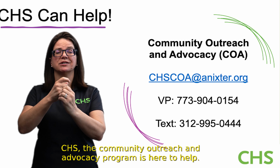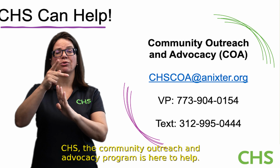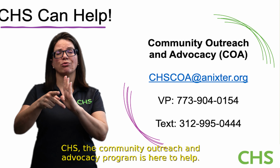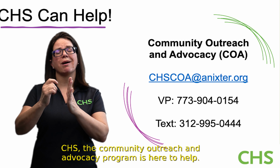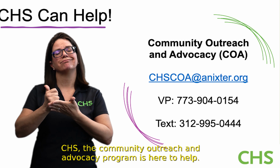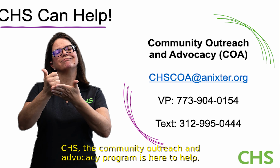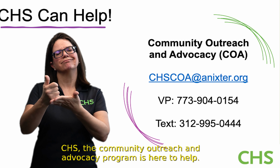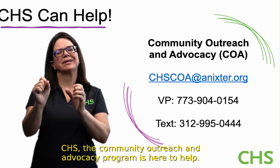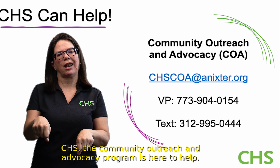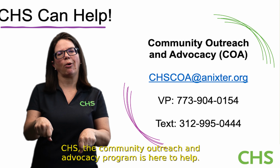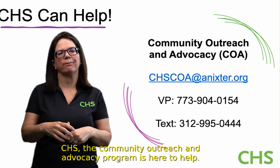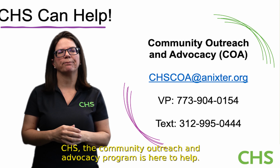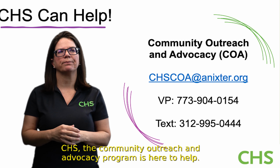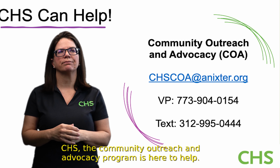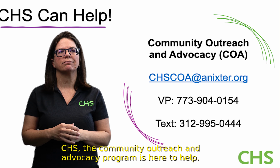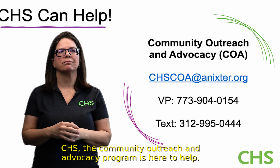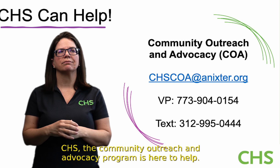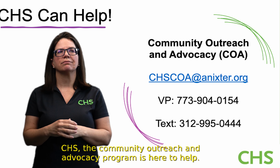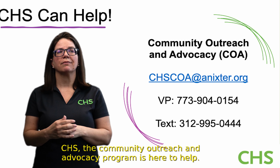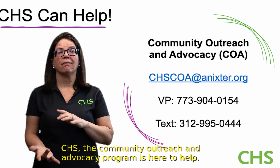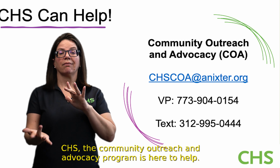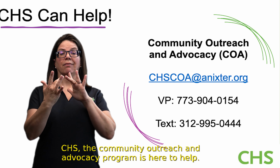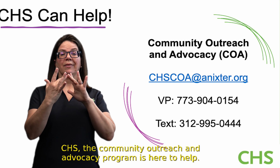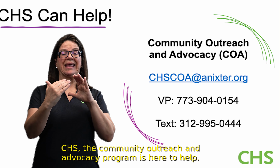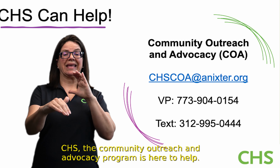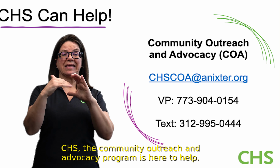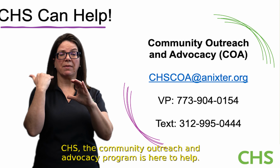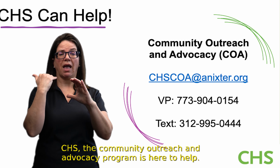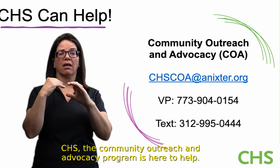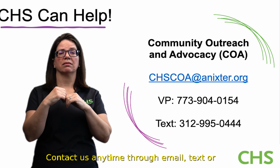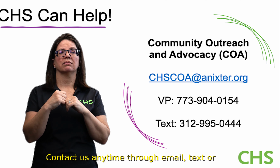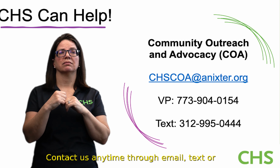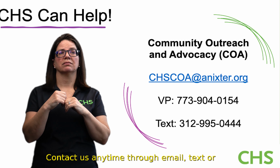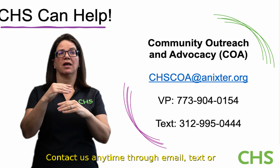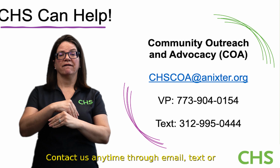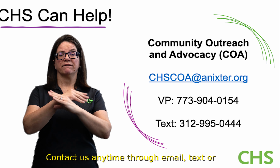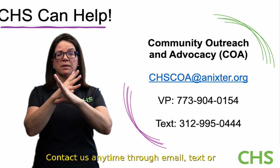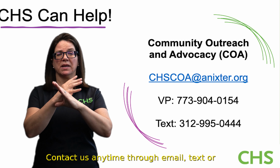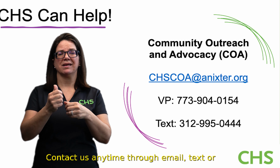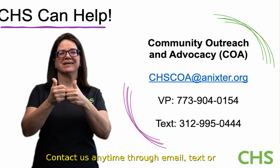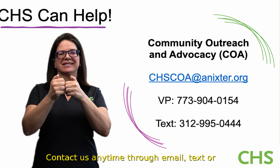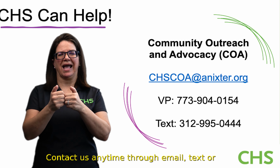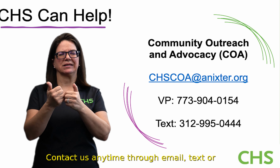CHS, the Community Outreach and Advocacy Program, is here to help. Contact us anytime through